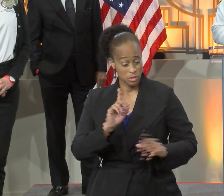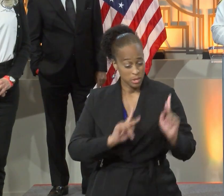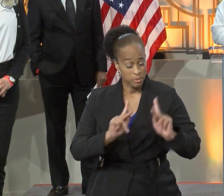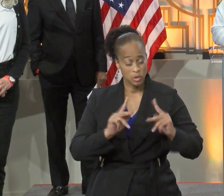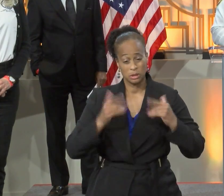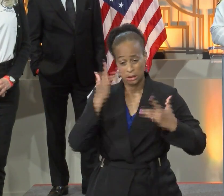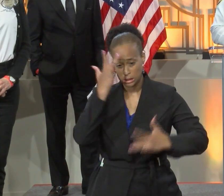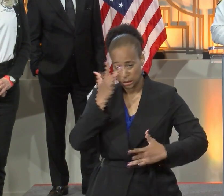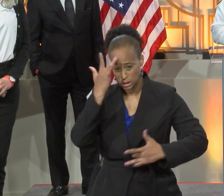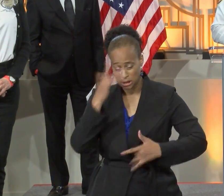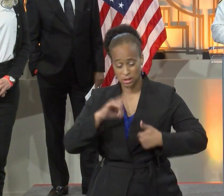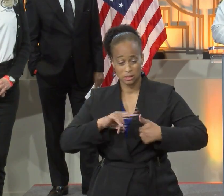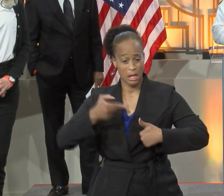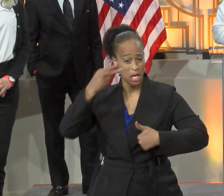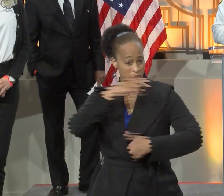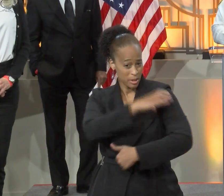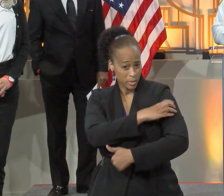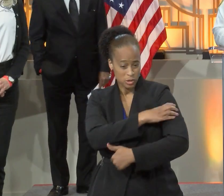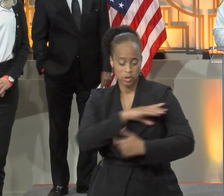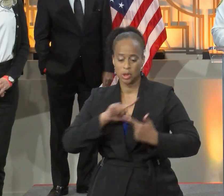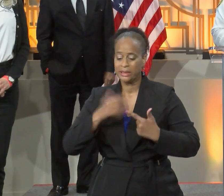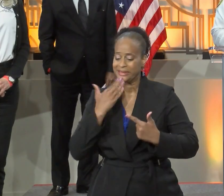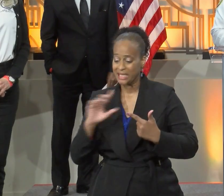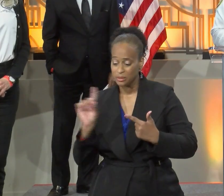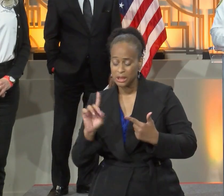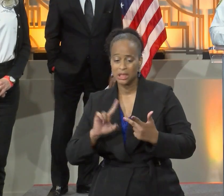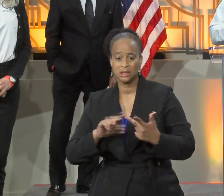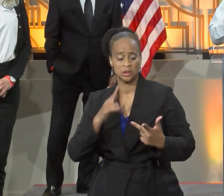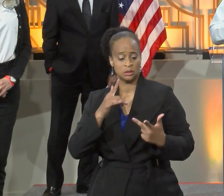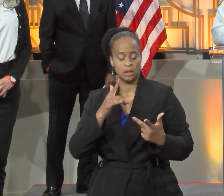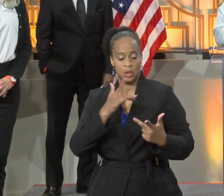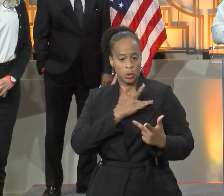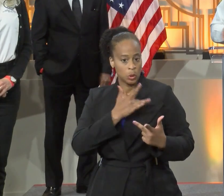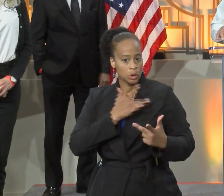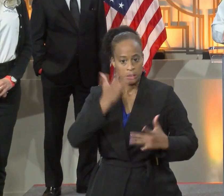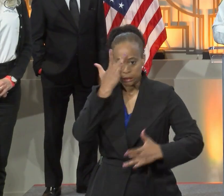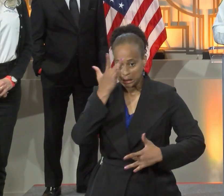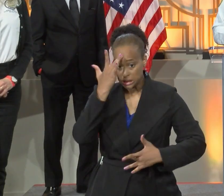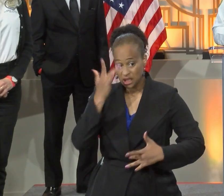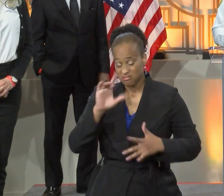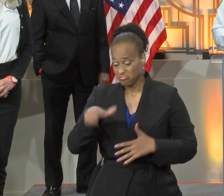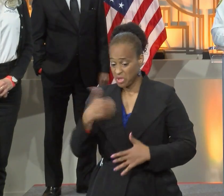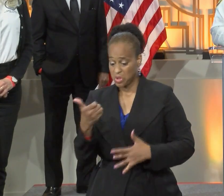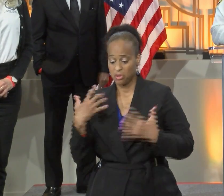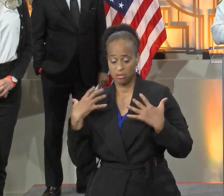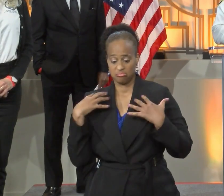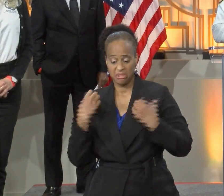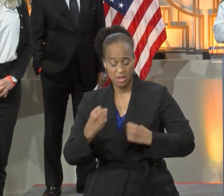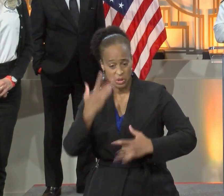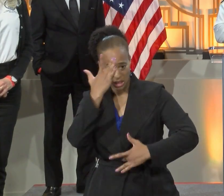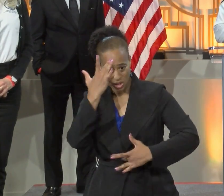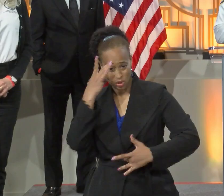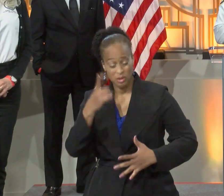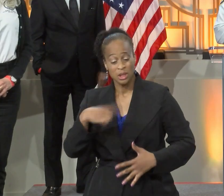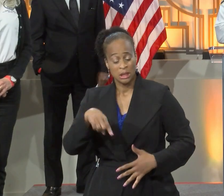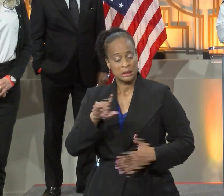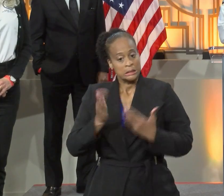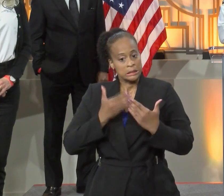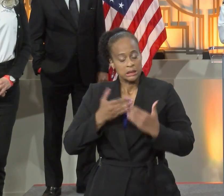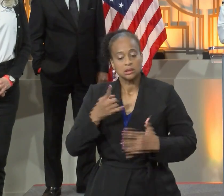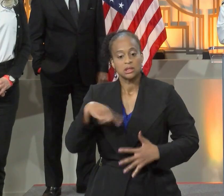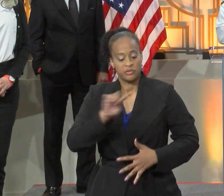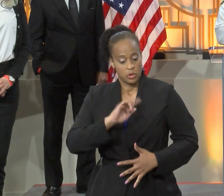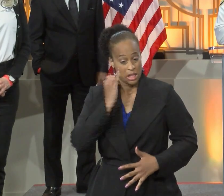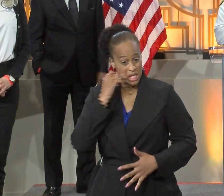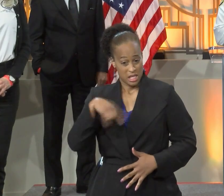blood pressure, diabetes, heart disease, any of those underlying symptoms, you are more susceptible